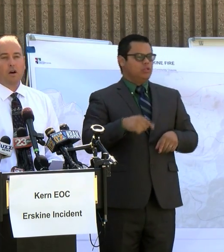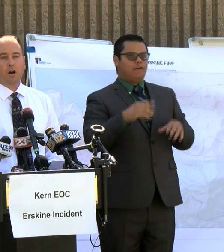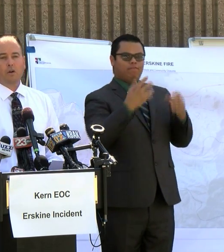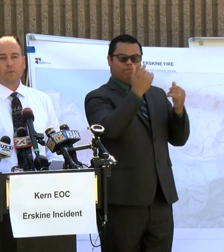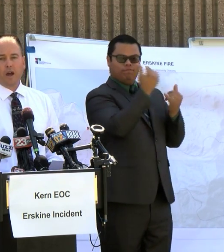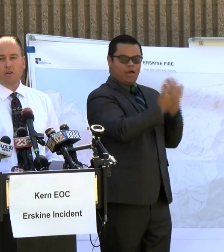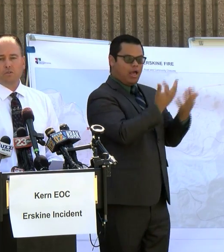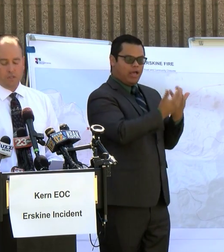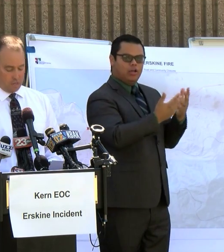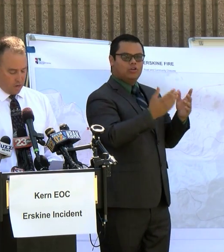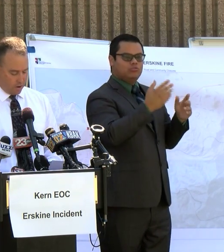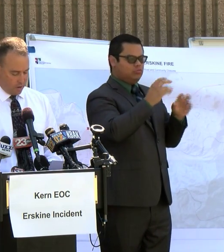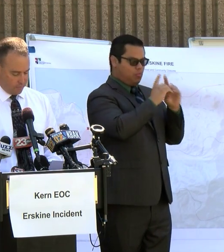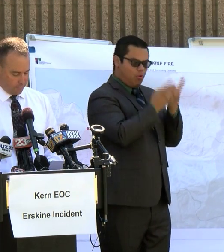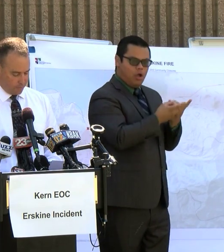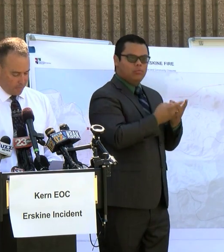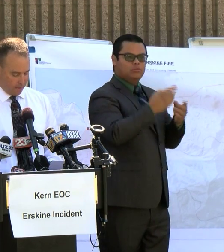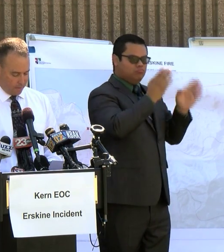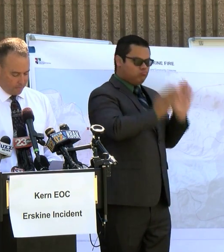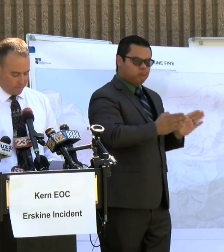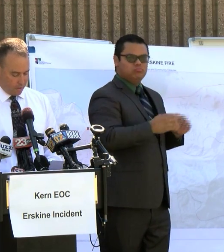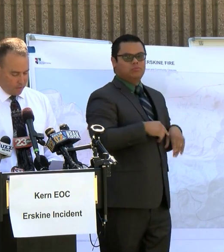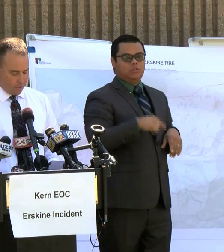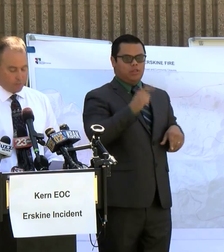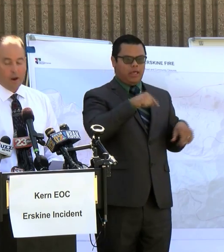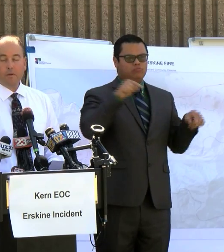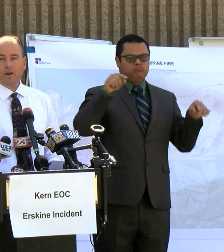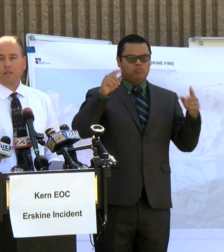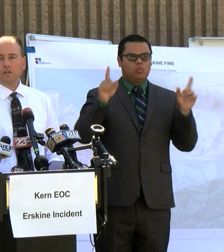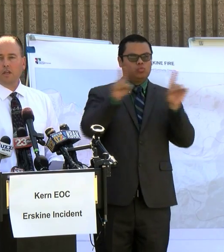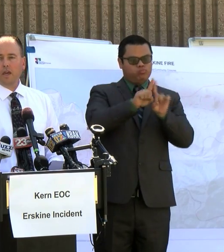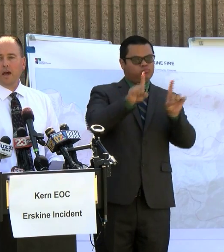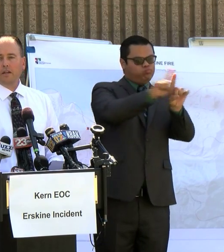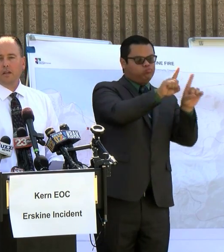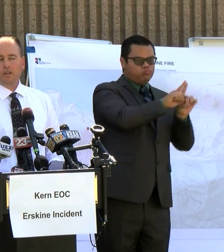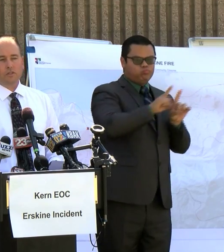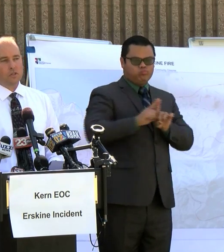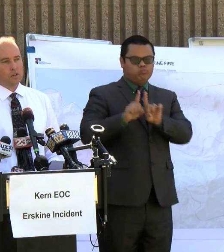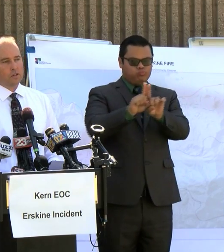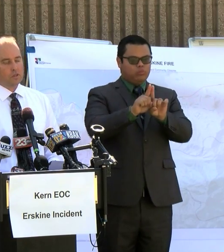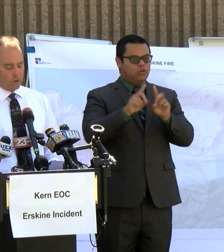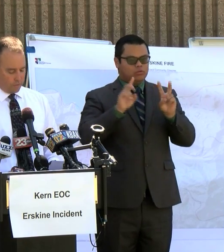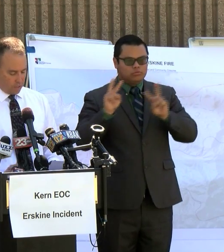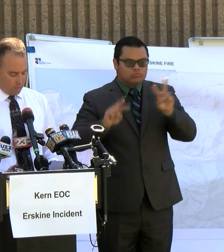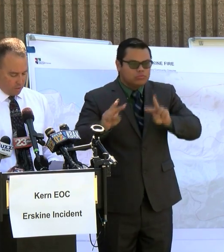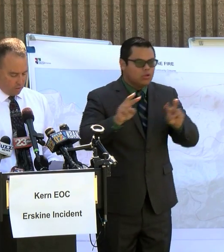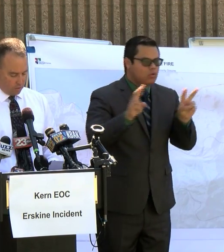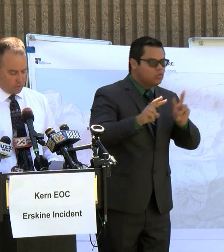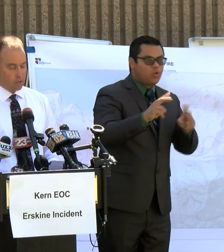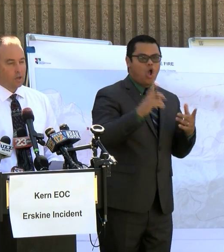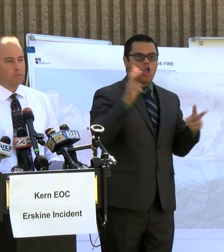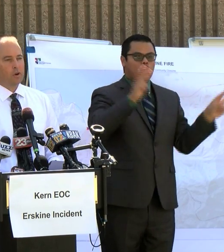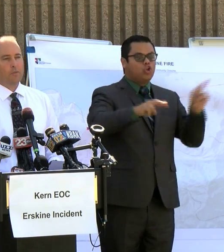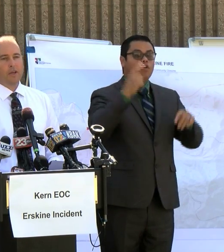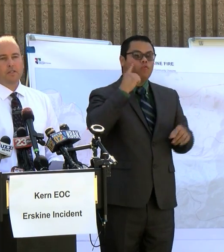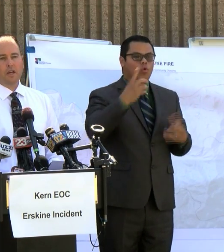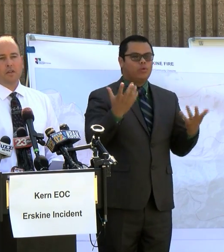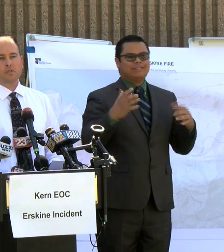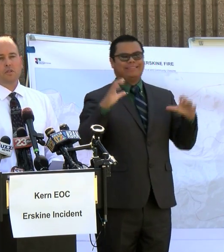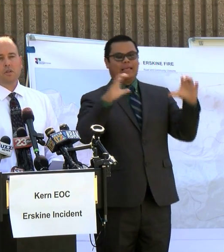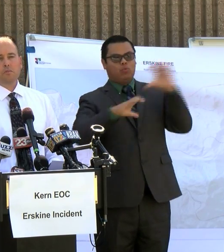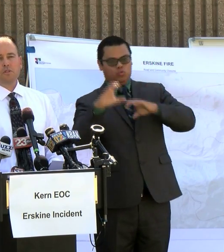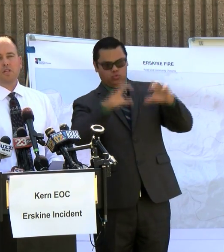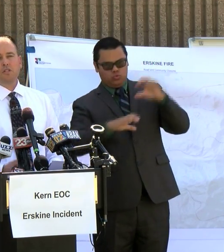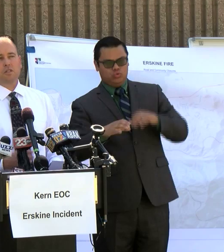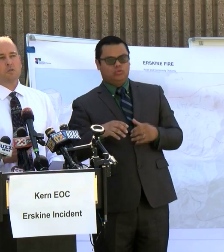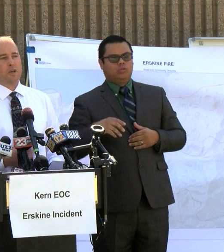make our rounds in the area. They are primarily looking at concerns over chemicals, propane